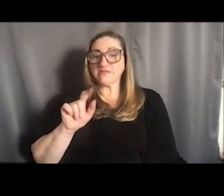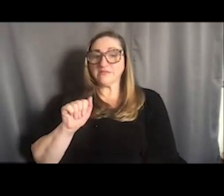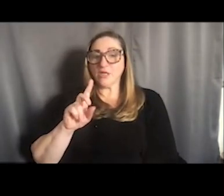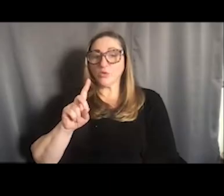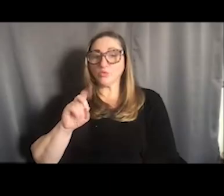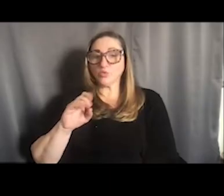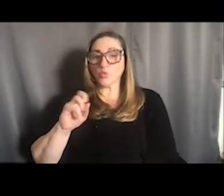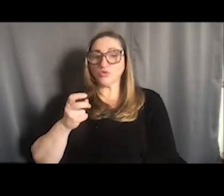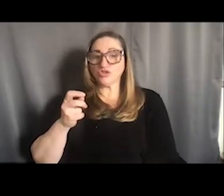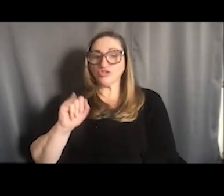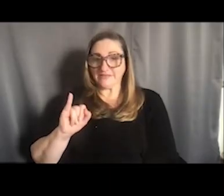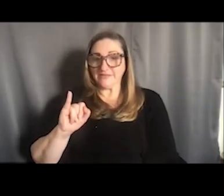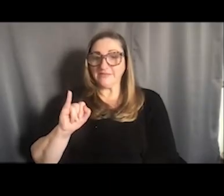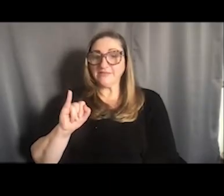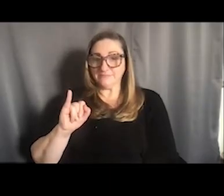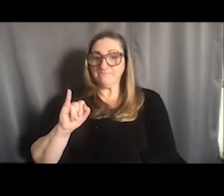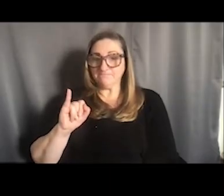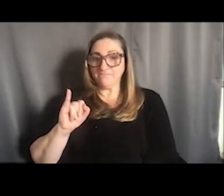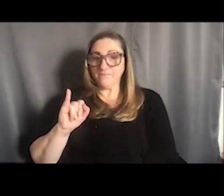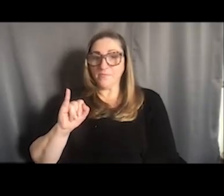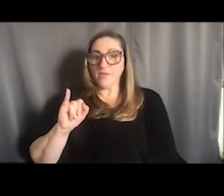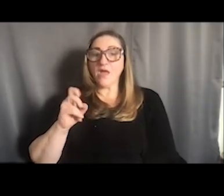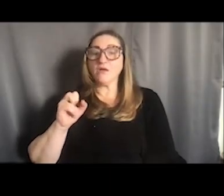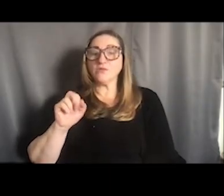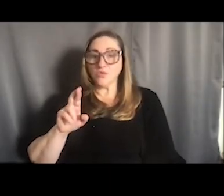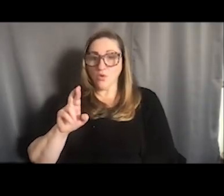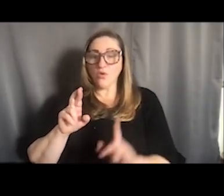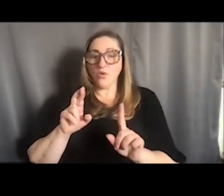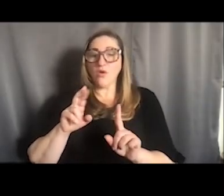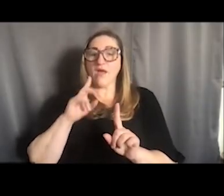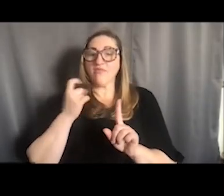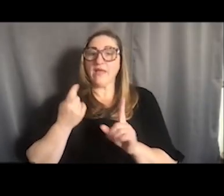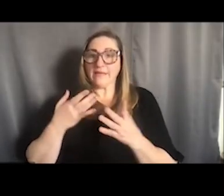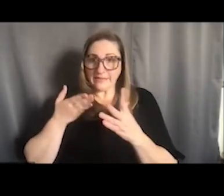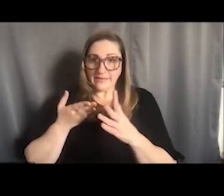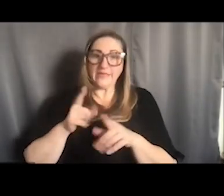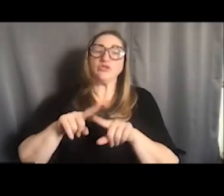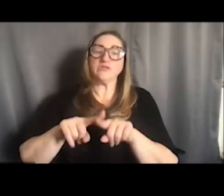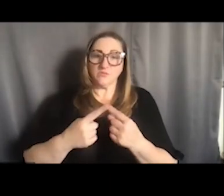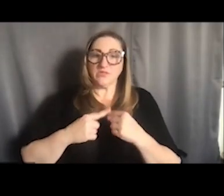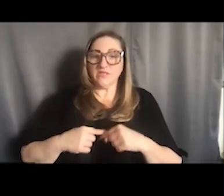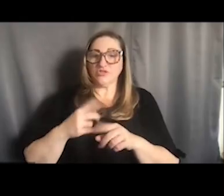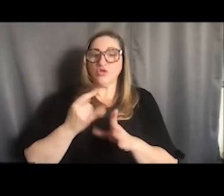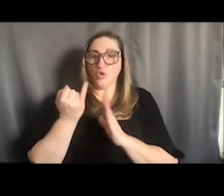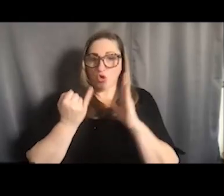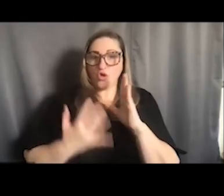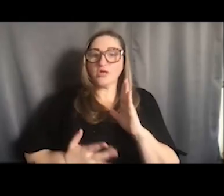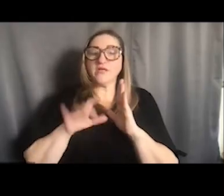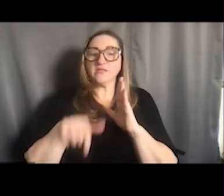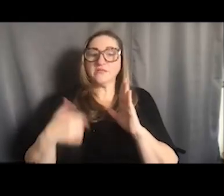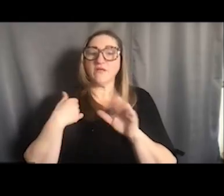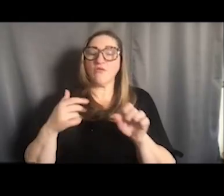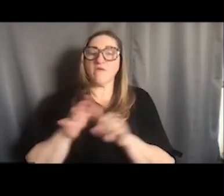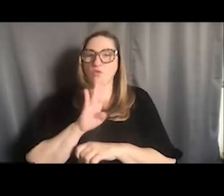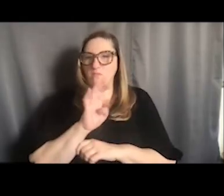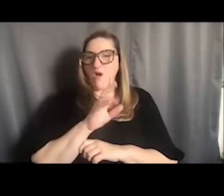NYC Adavu. Finally, we'll have Yanira Castro, an interdisciplinary artist working with A Canary Torsi. Their full bios are